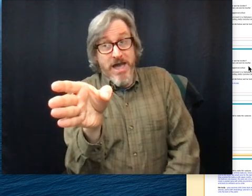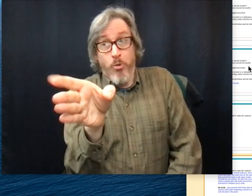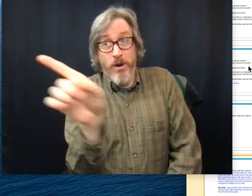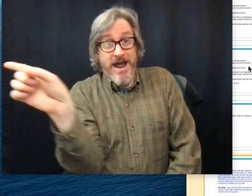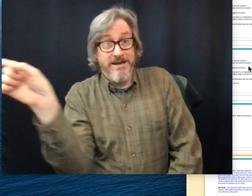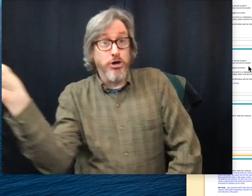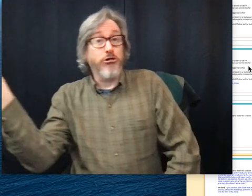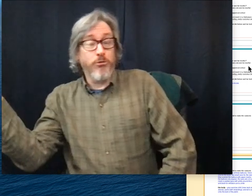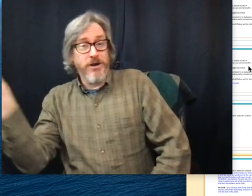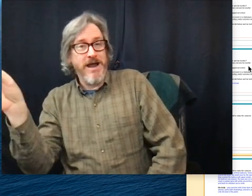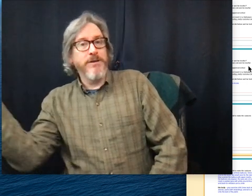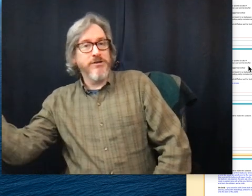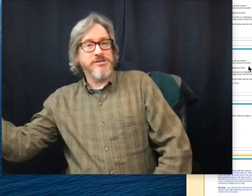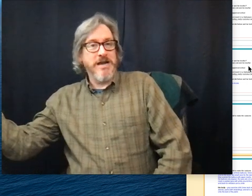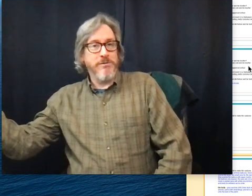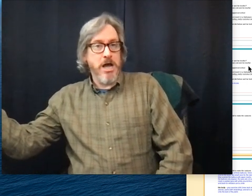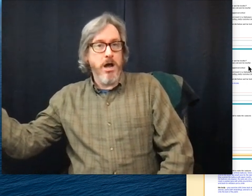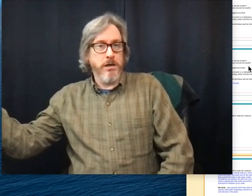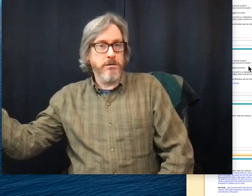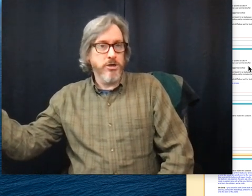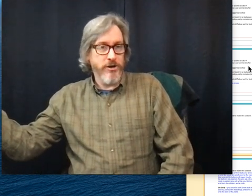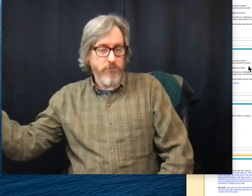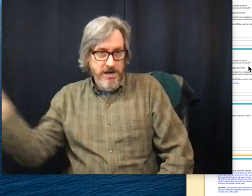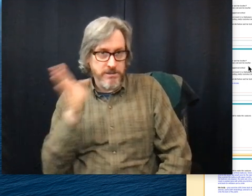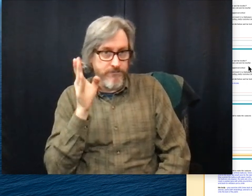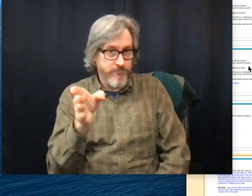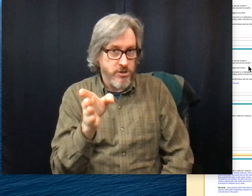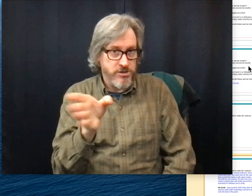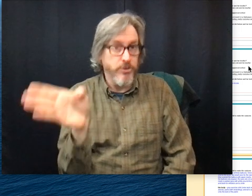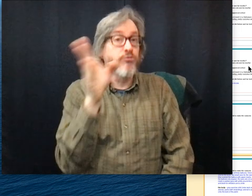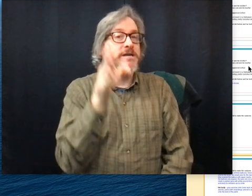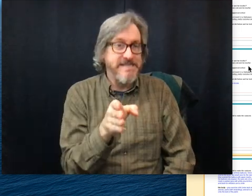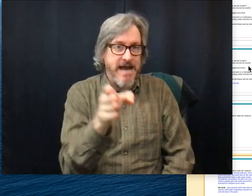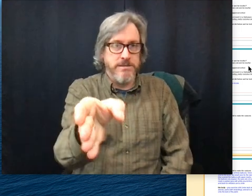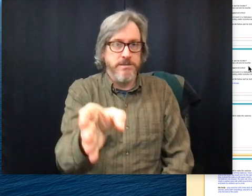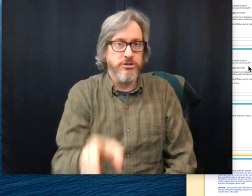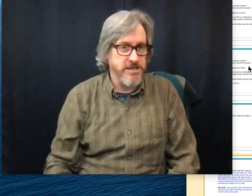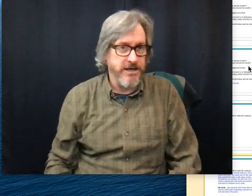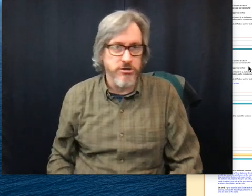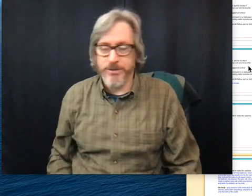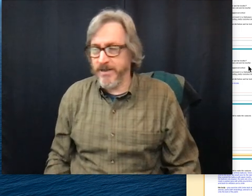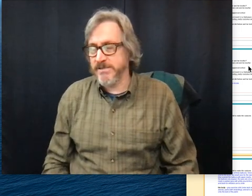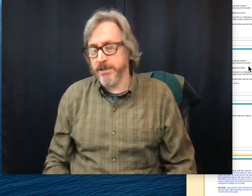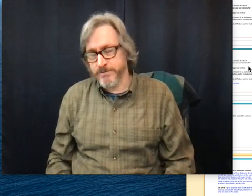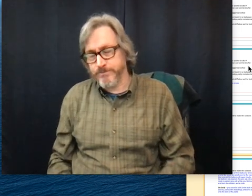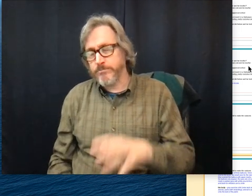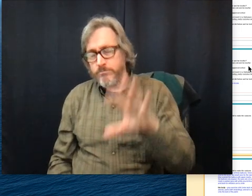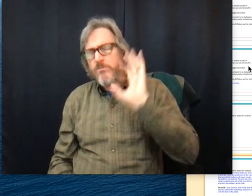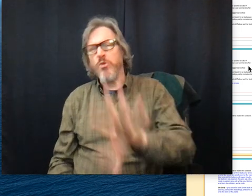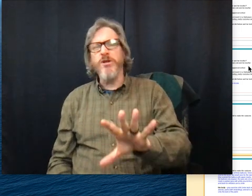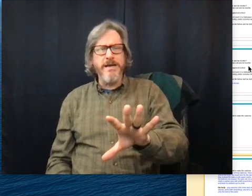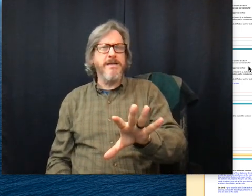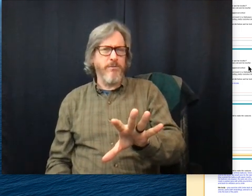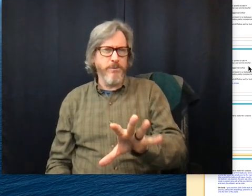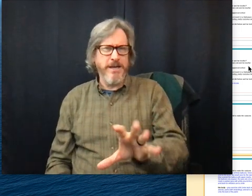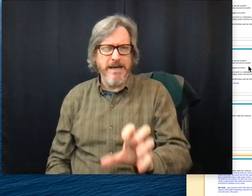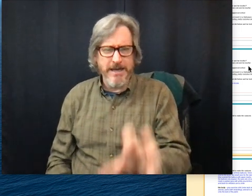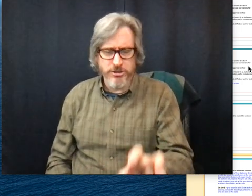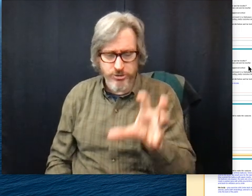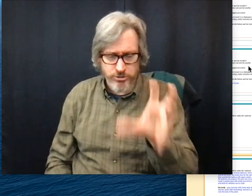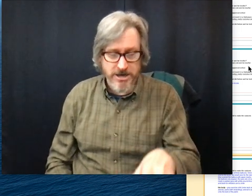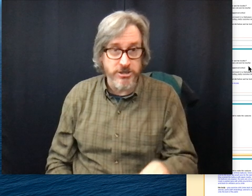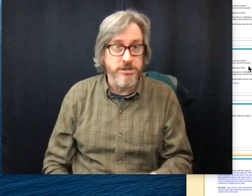this is now that what had been the street I was on going right. So we reset just like our GPS does. We'll get into that when